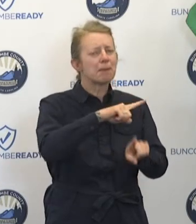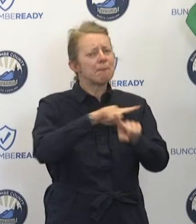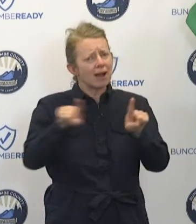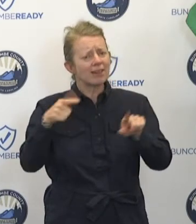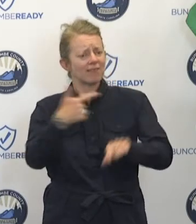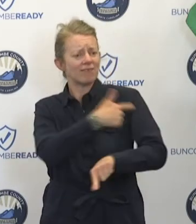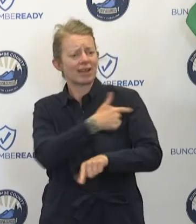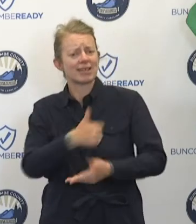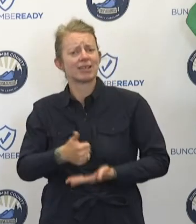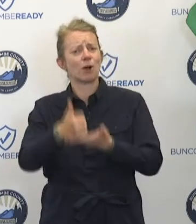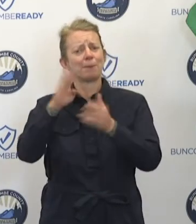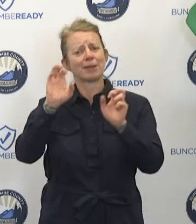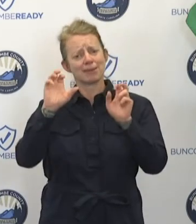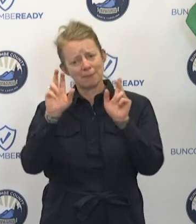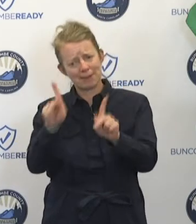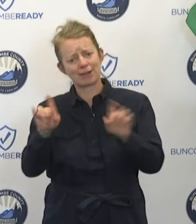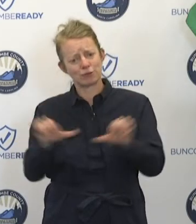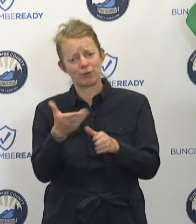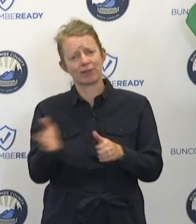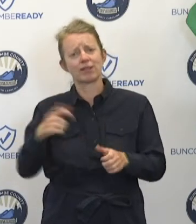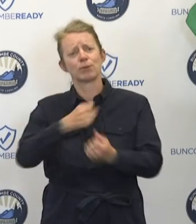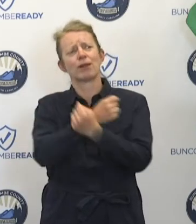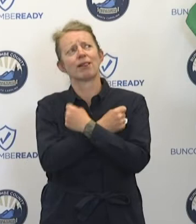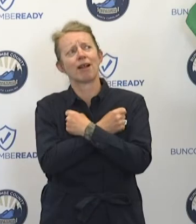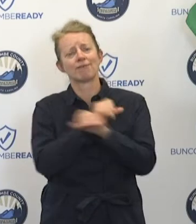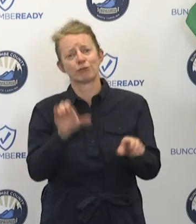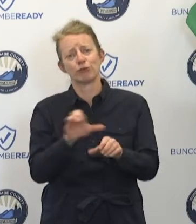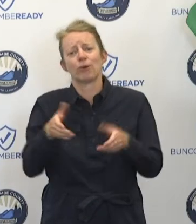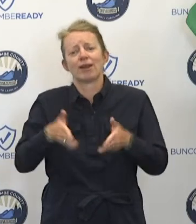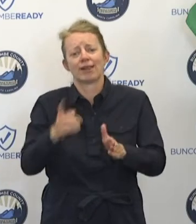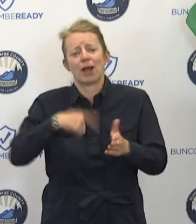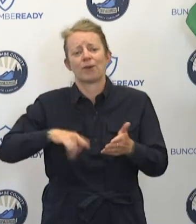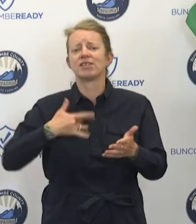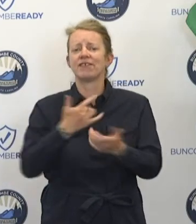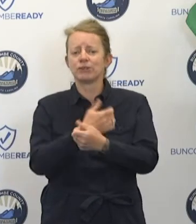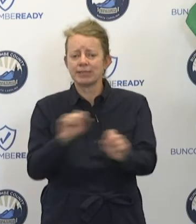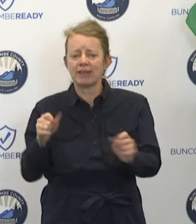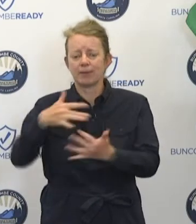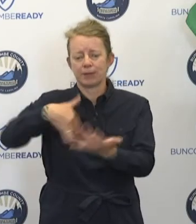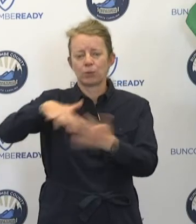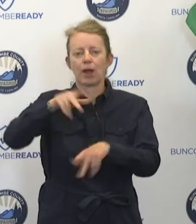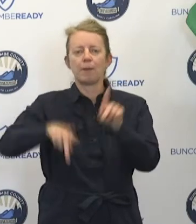we love to do and allow us to safely be around those who we care about.